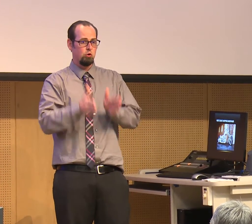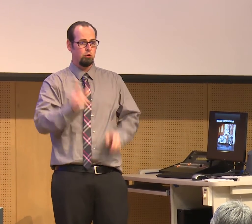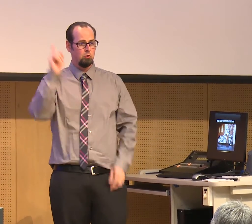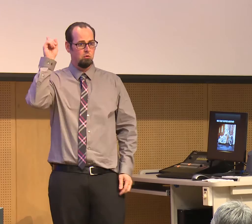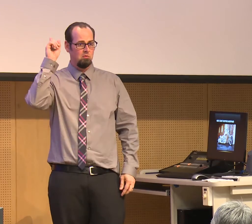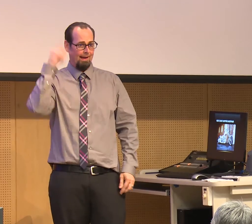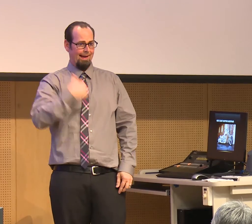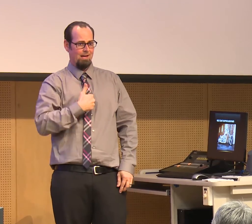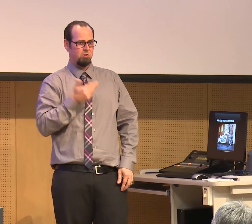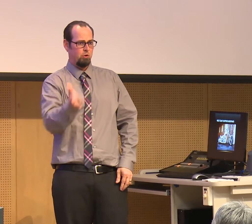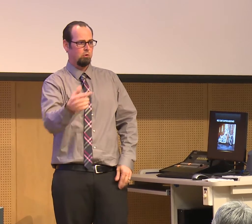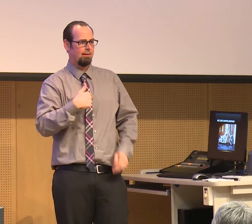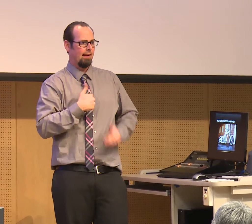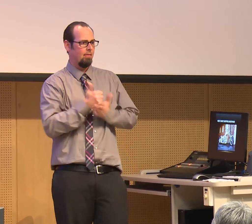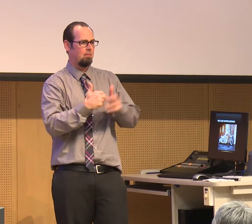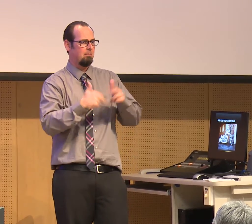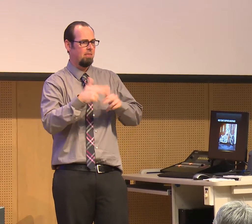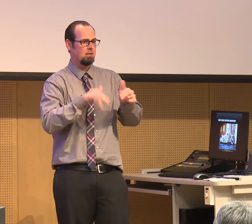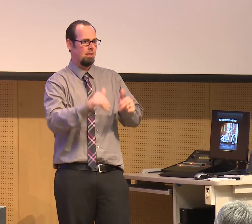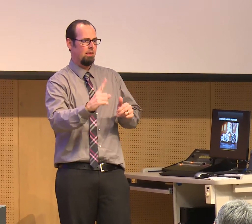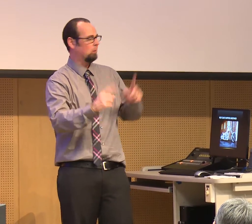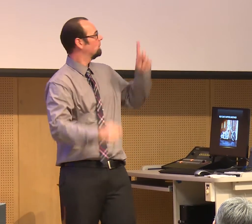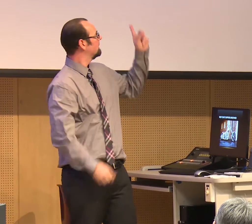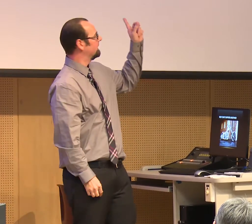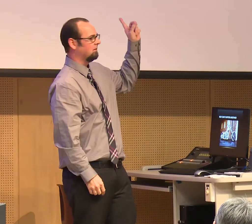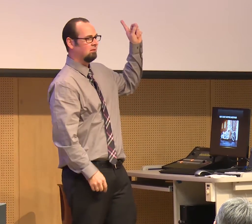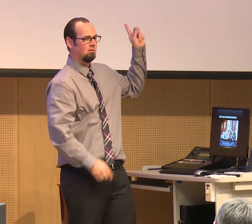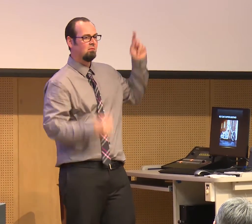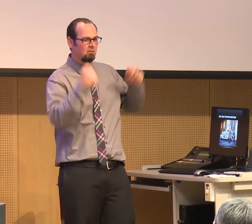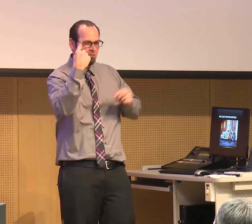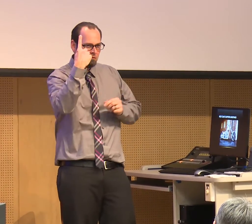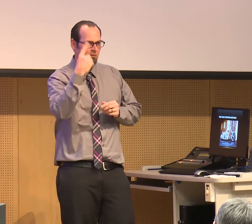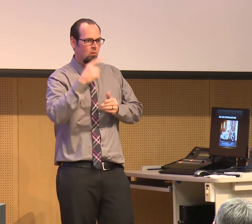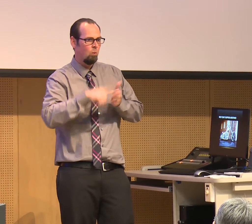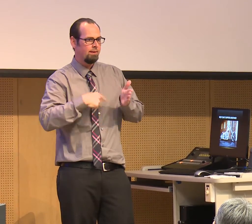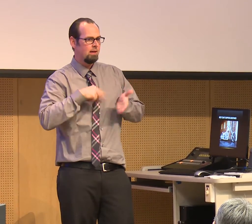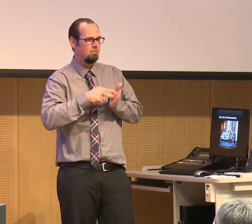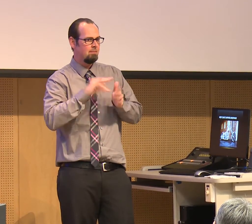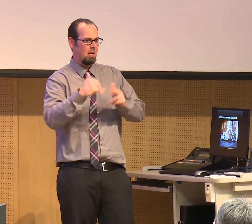This is one of the wrestlers. We were invited to build one for him.